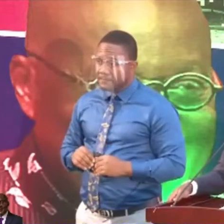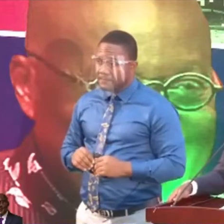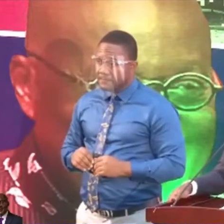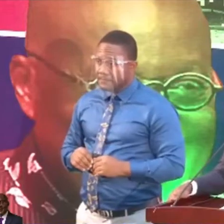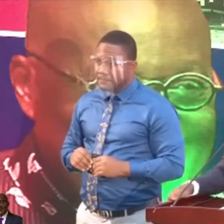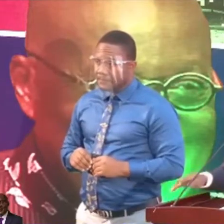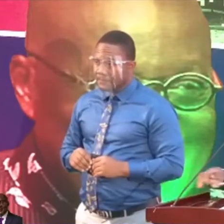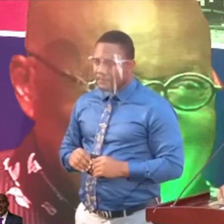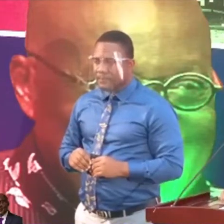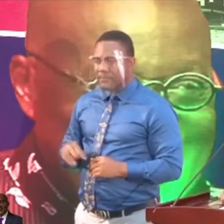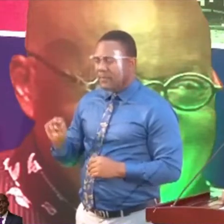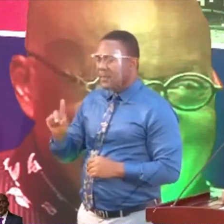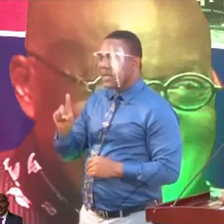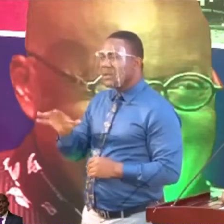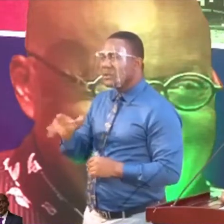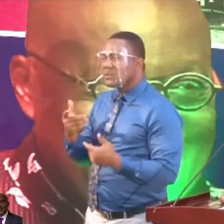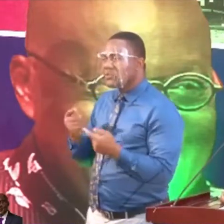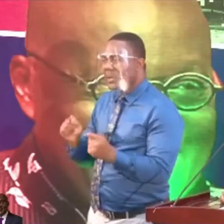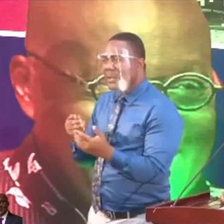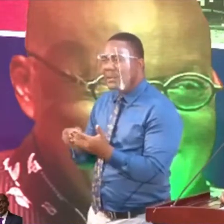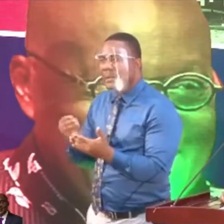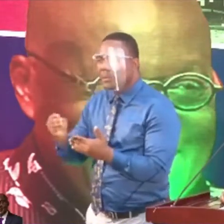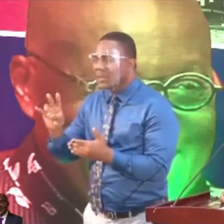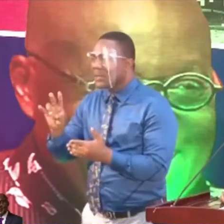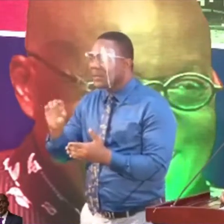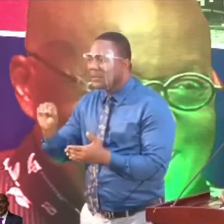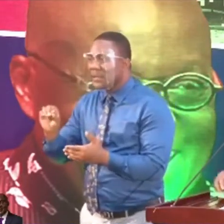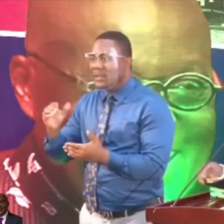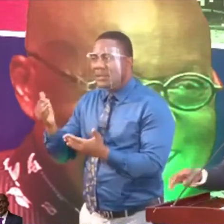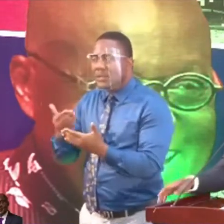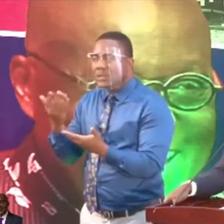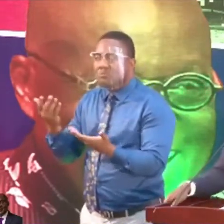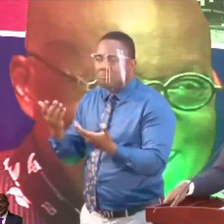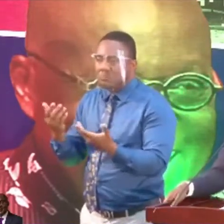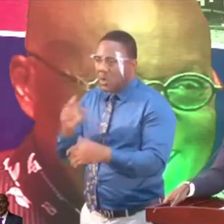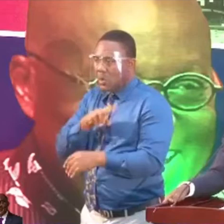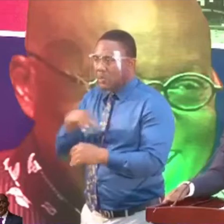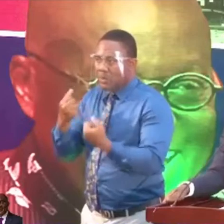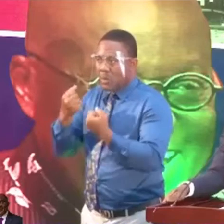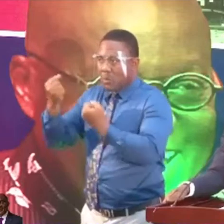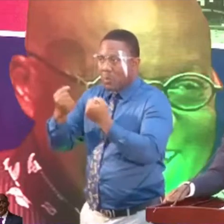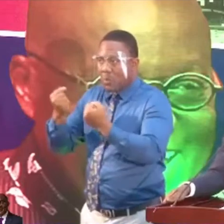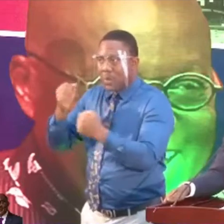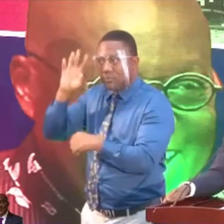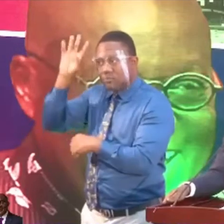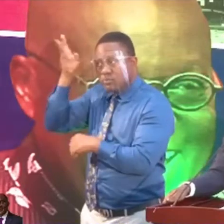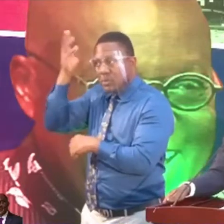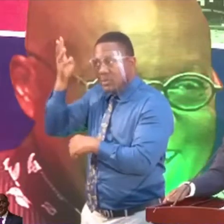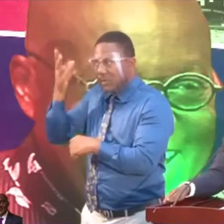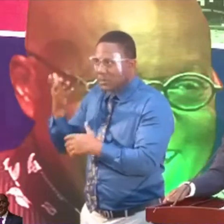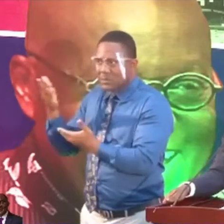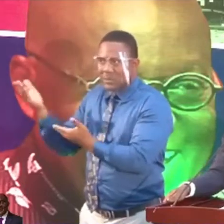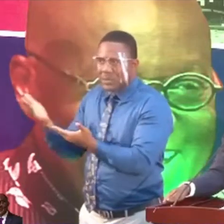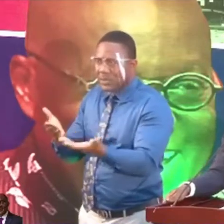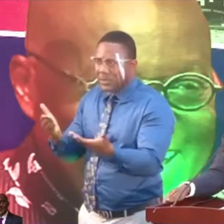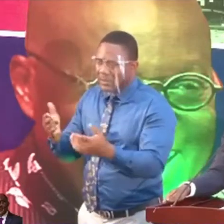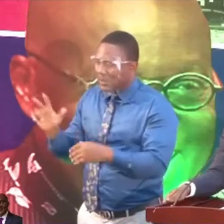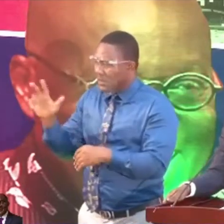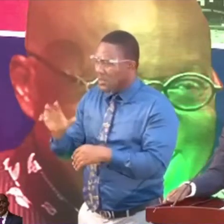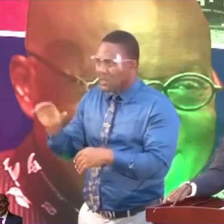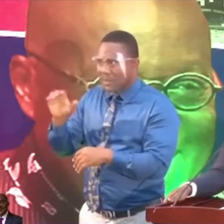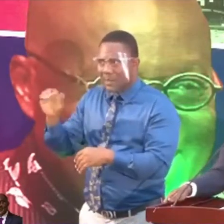the previous government to procure 70 ambulances resulted in the shipment of 30 Sprinter